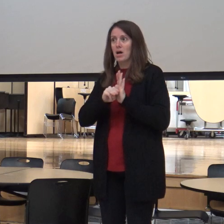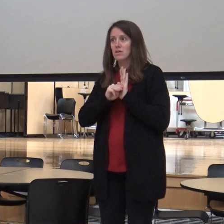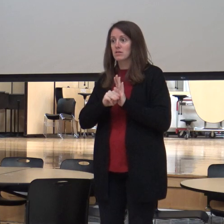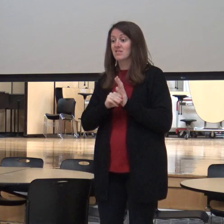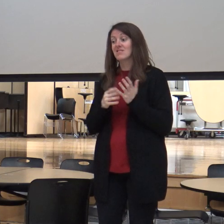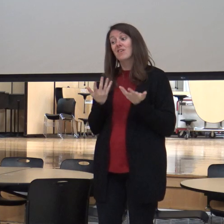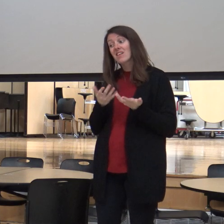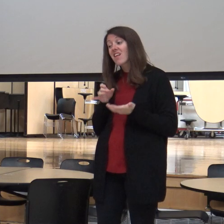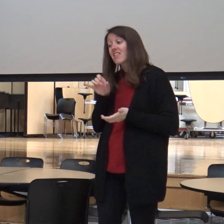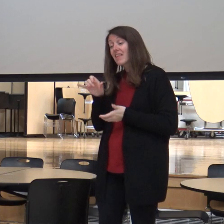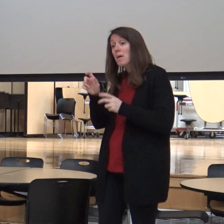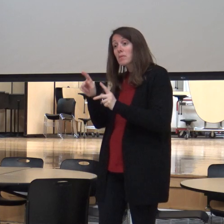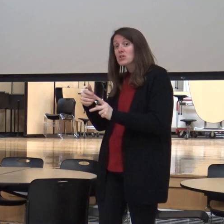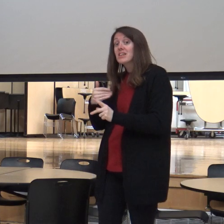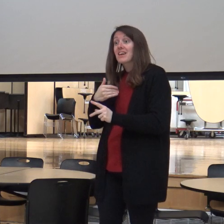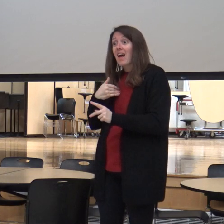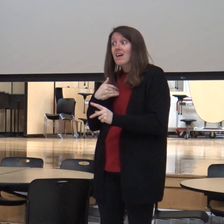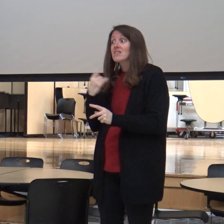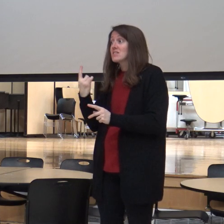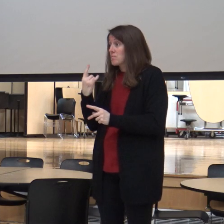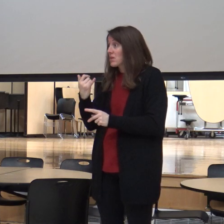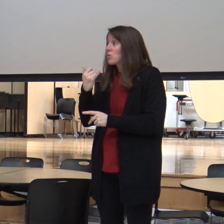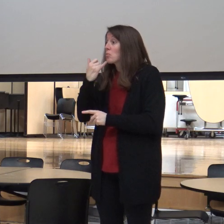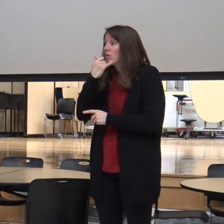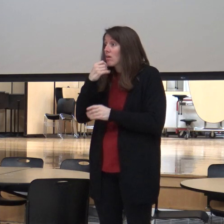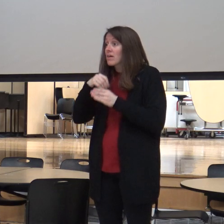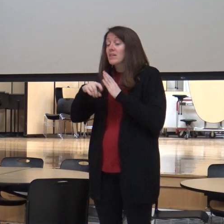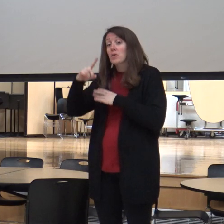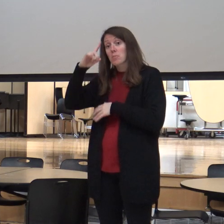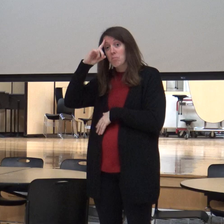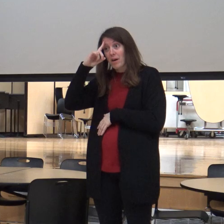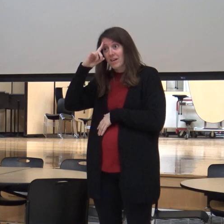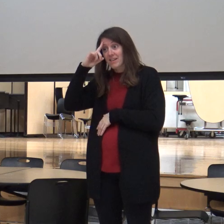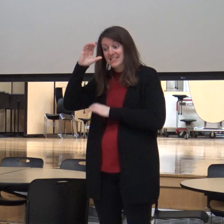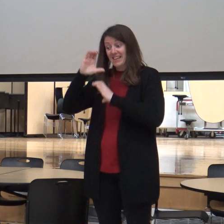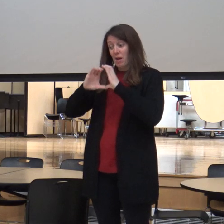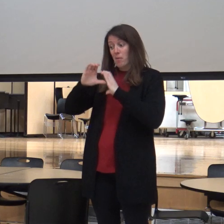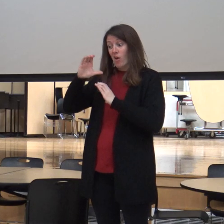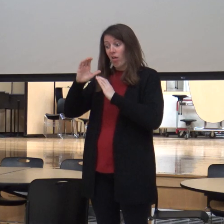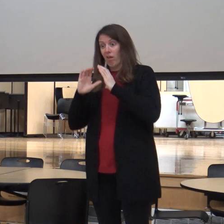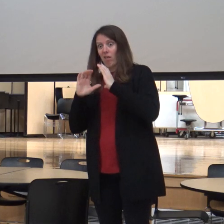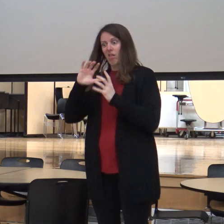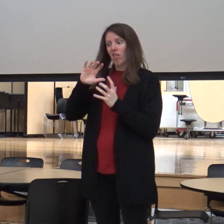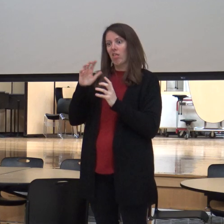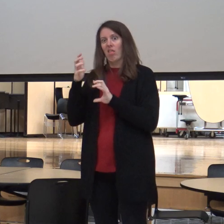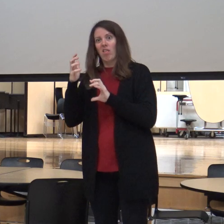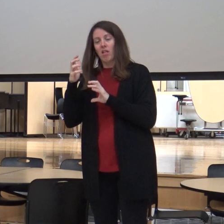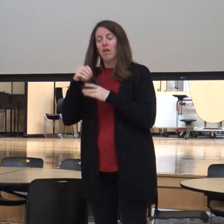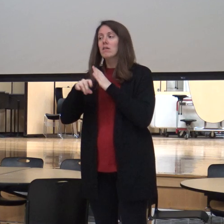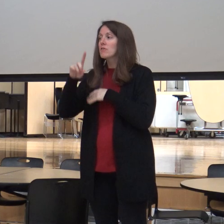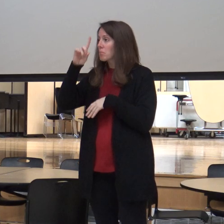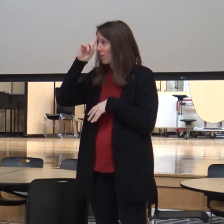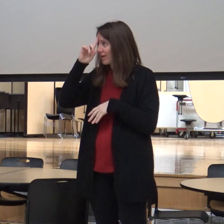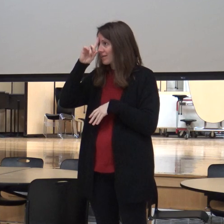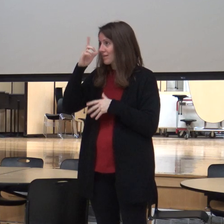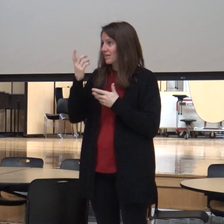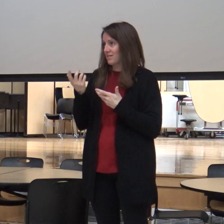brain, that's what the cause of depression and these things are. It's a chemical imbalance in the brain